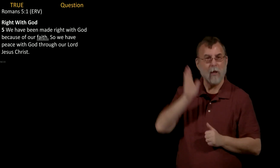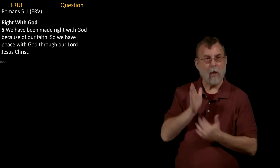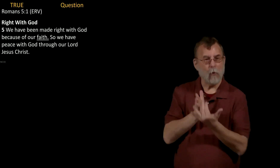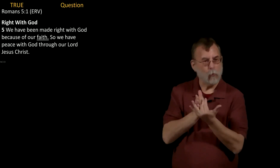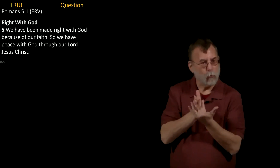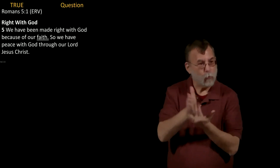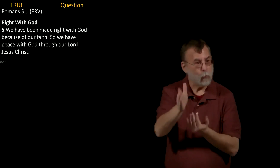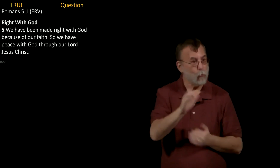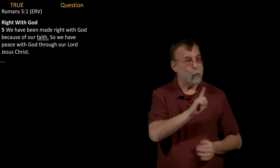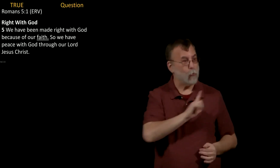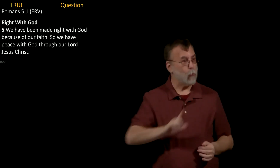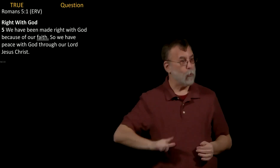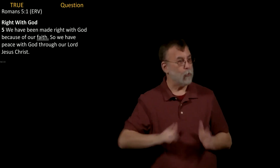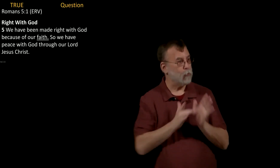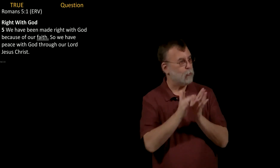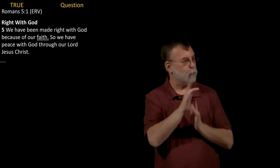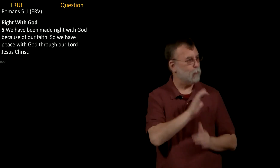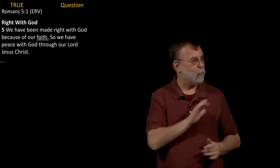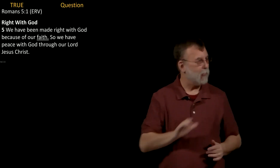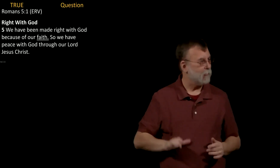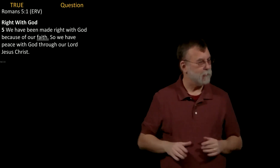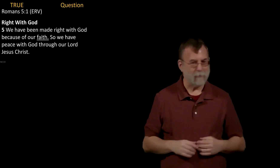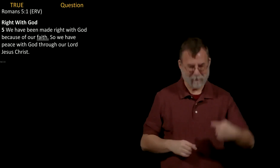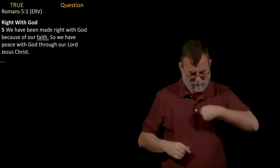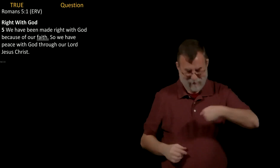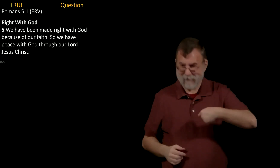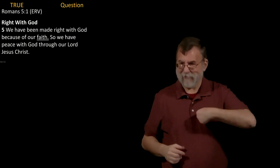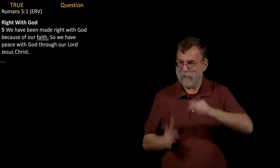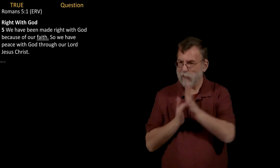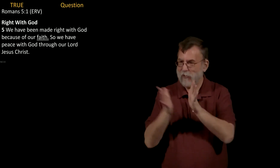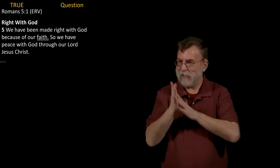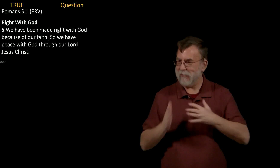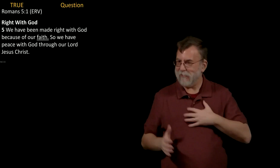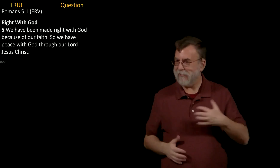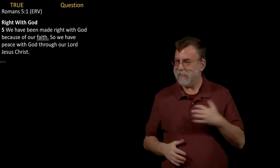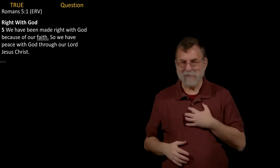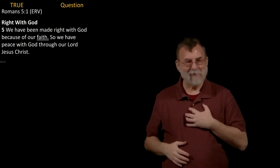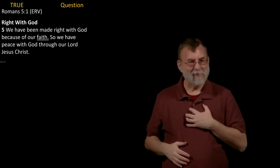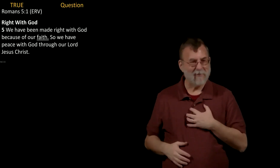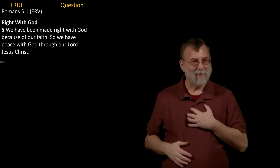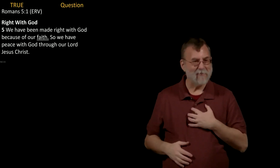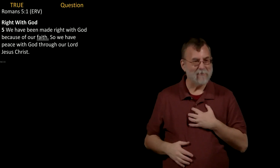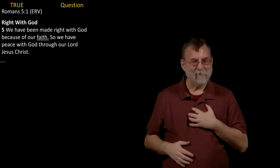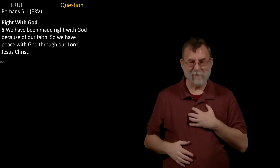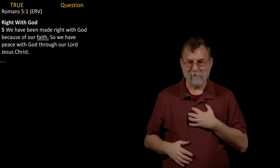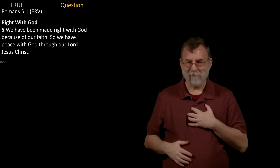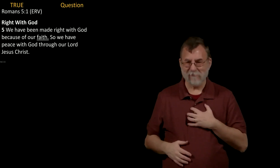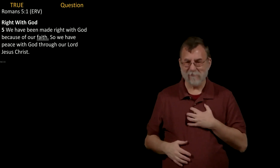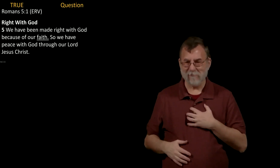with God through our Lord Jesus Christ. Me.